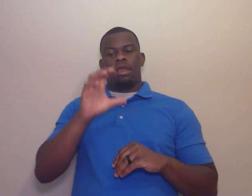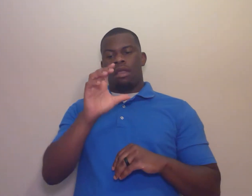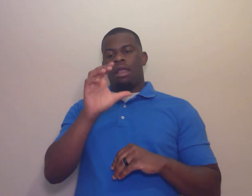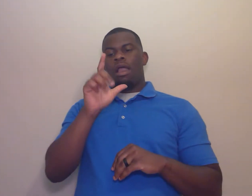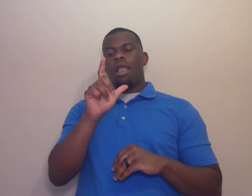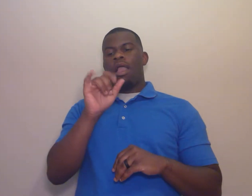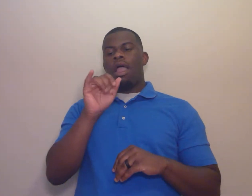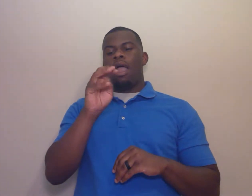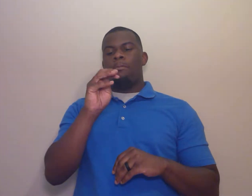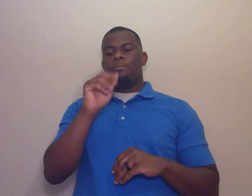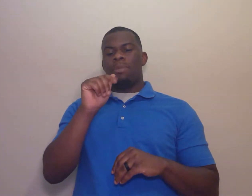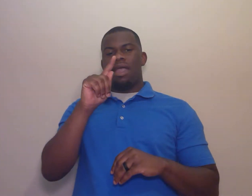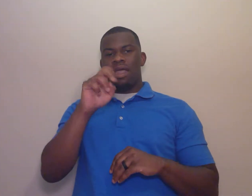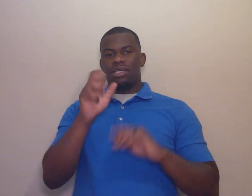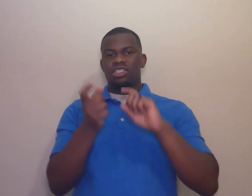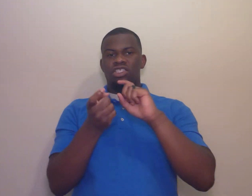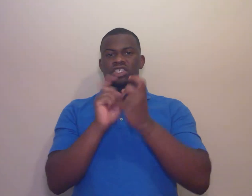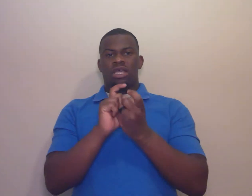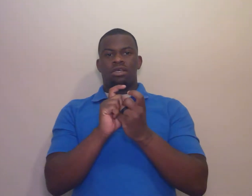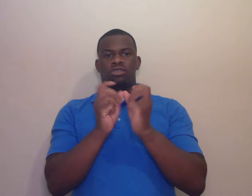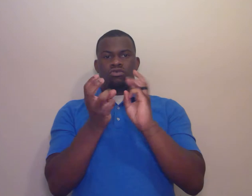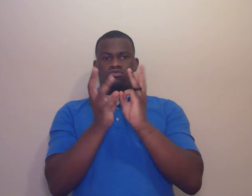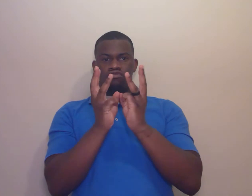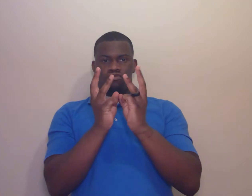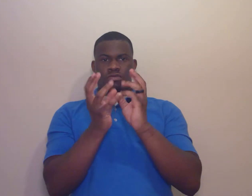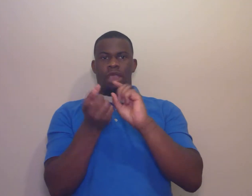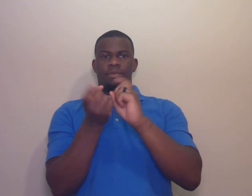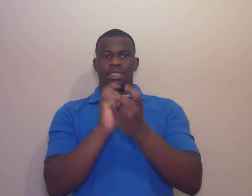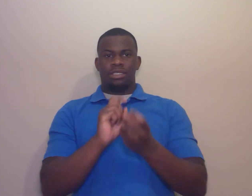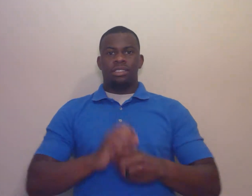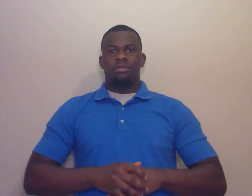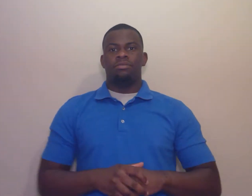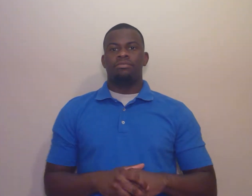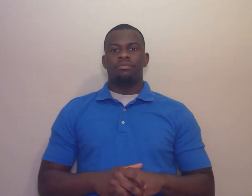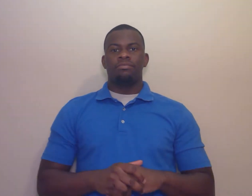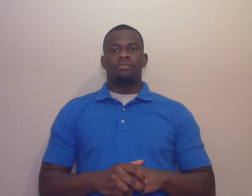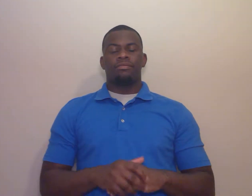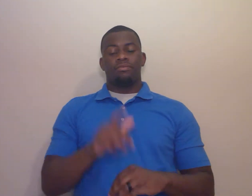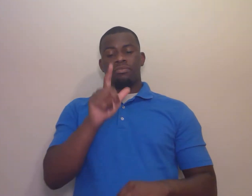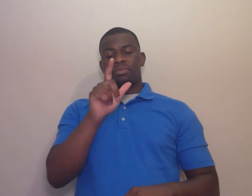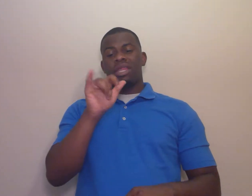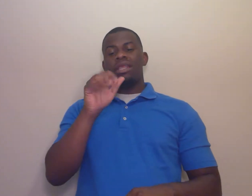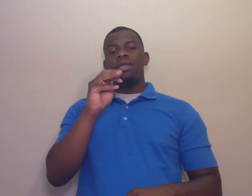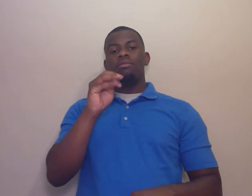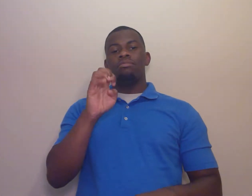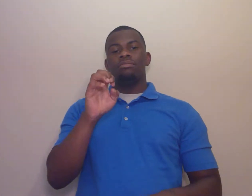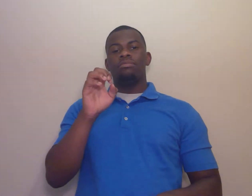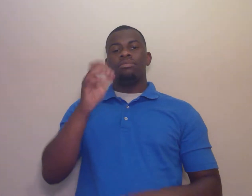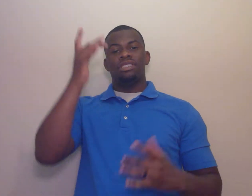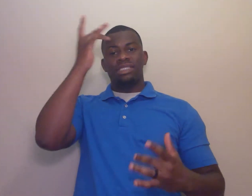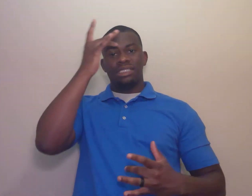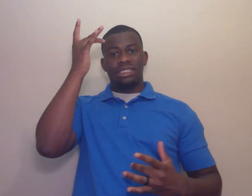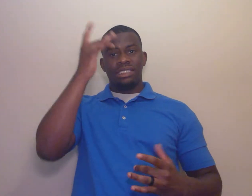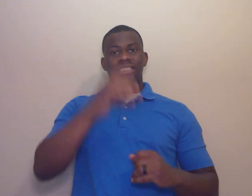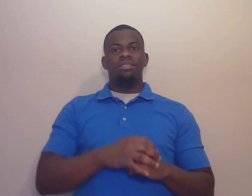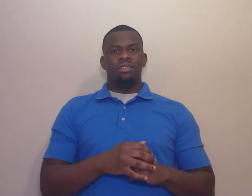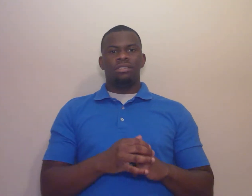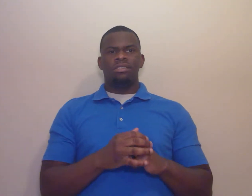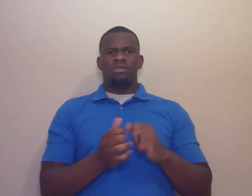reasons. Lyme disease is the most common vector-borne disease in the US. The bacteria typically lives in